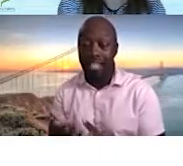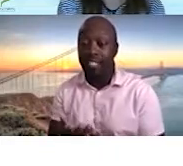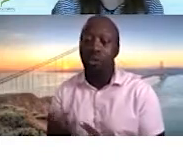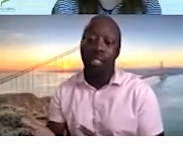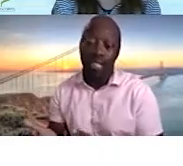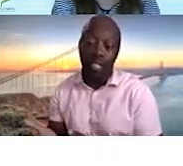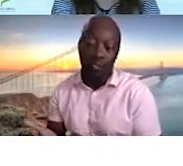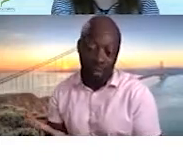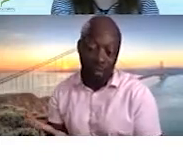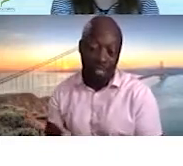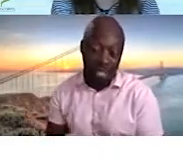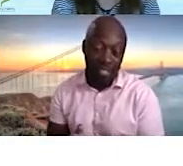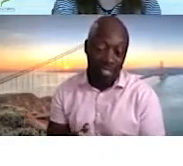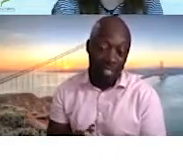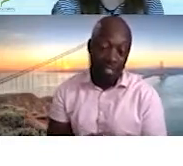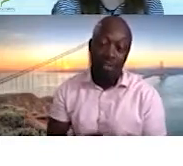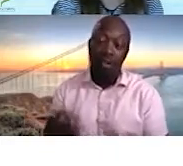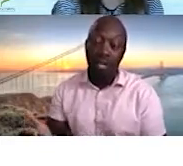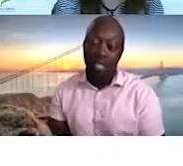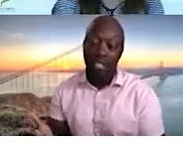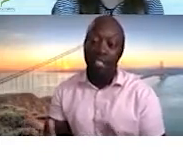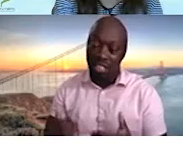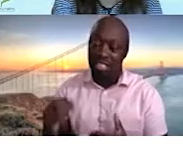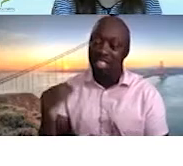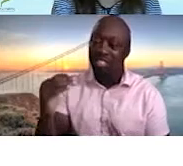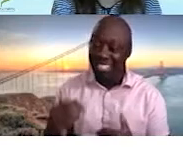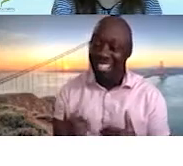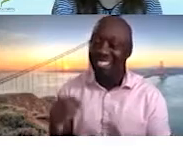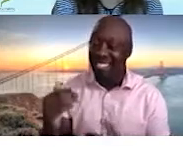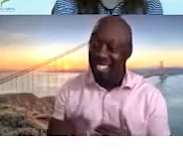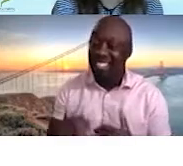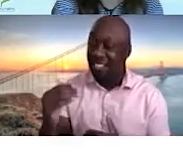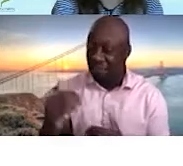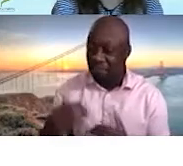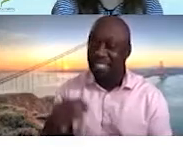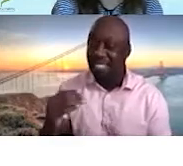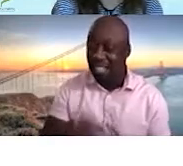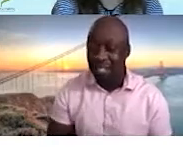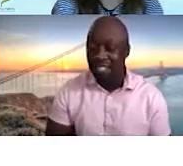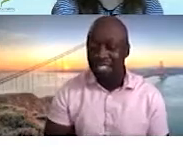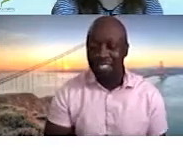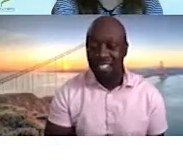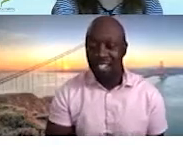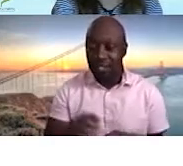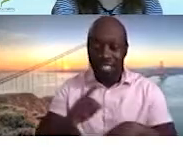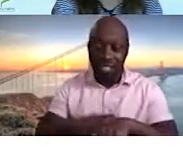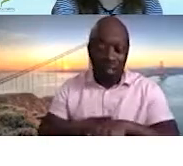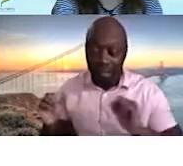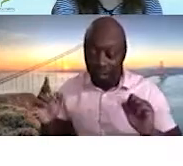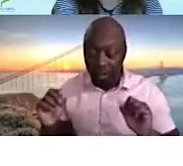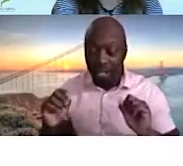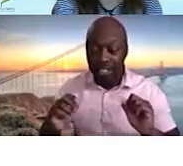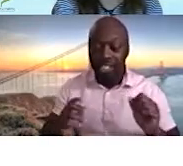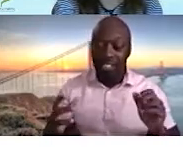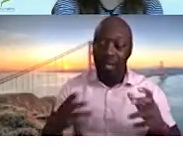you're into 1 year of baby side. So if you're in 1 year, you can increase that 7 minutes, 10 minutes. And obviously you don't have